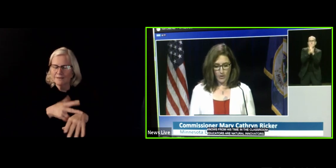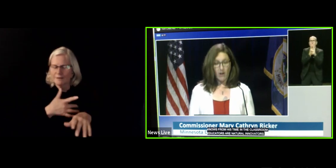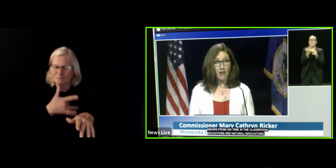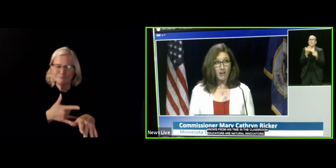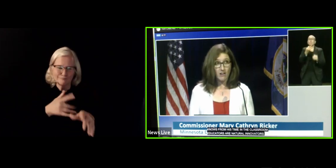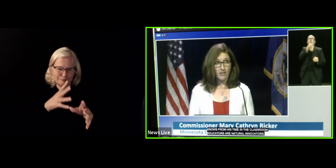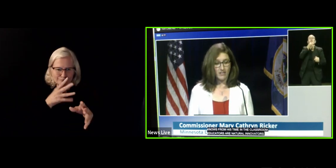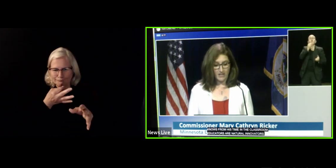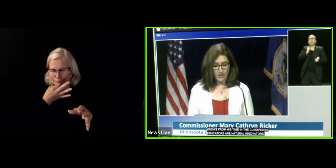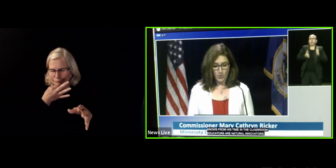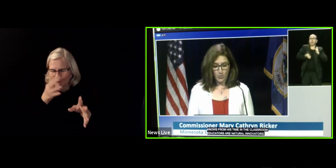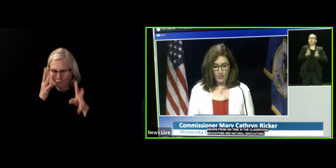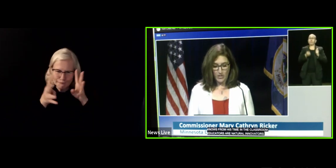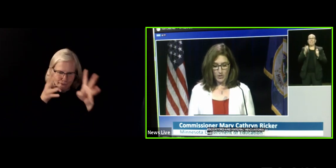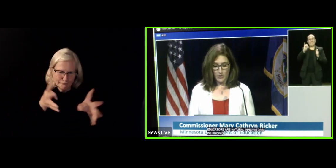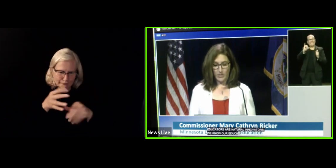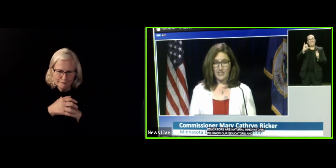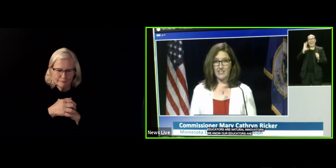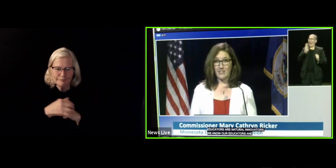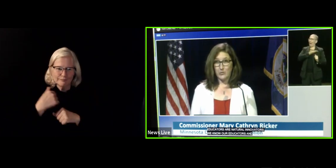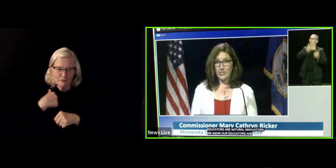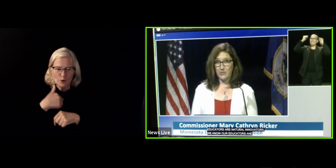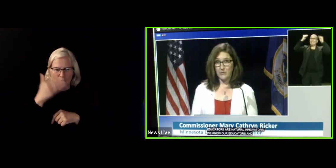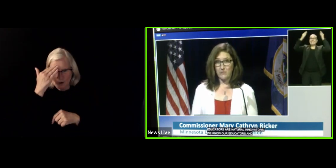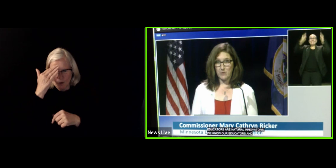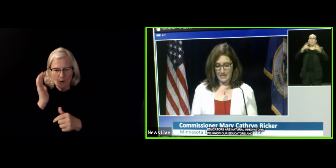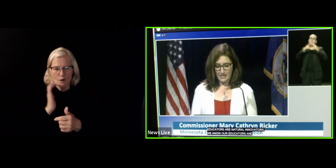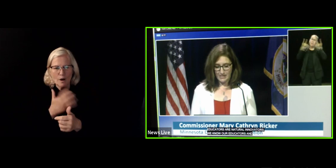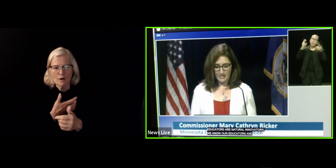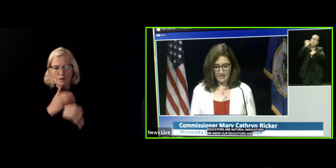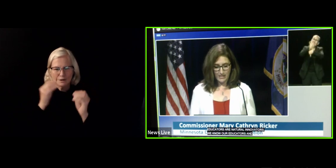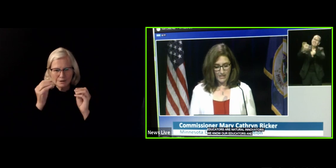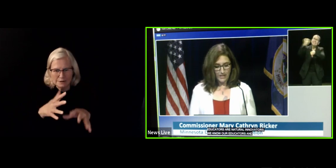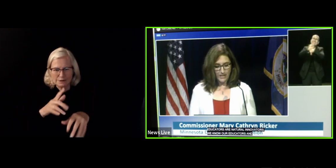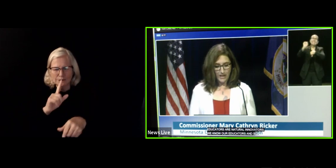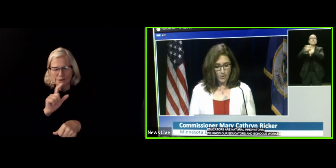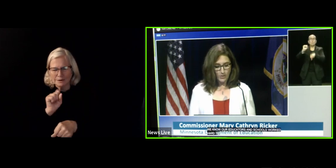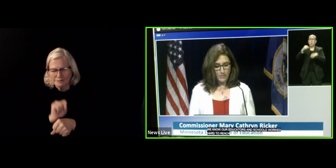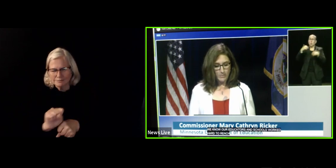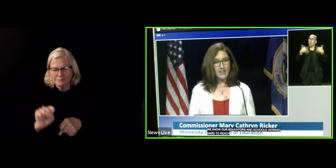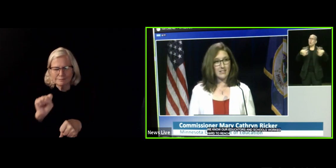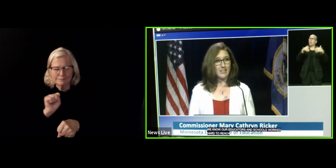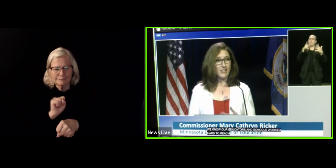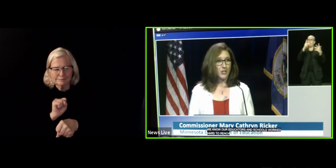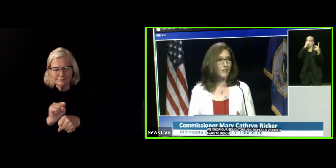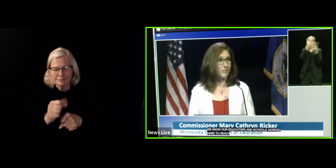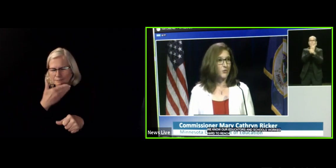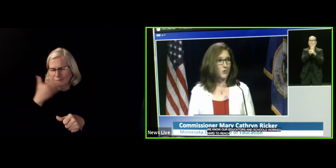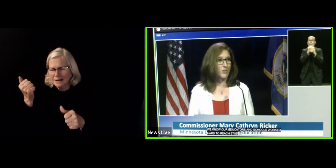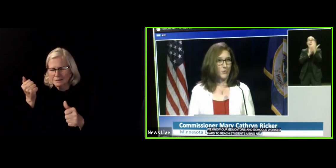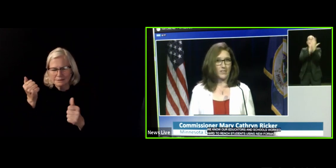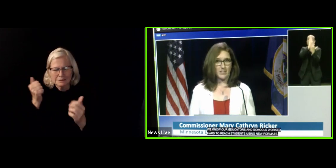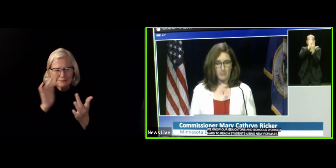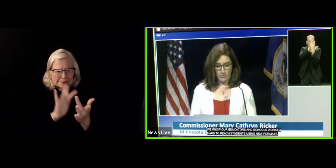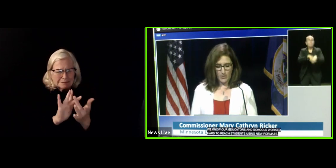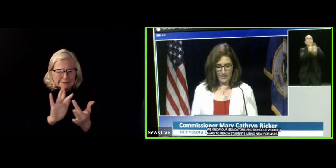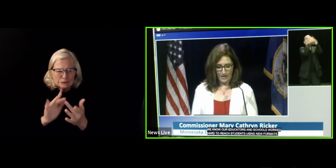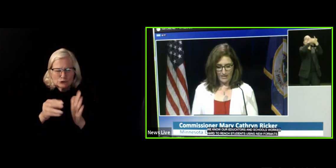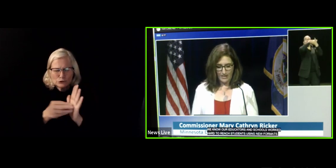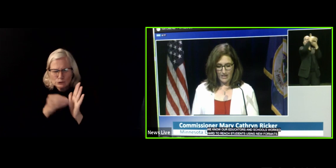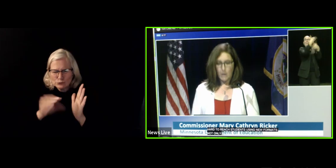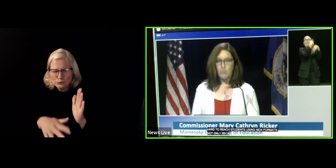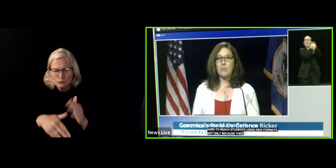worked hard to reach students using new formats. Not only because they shared their stories with us about doing